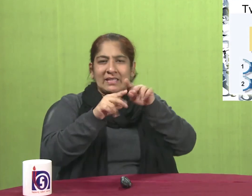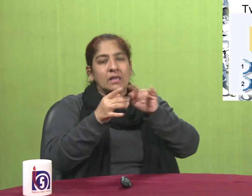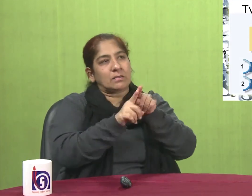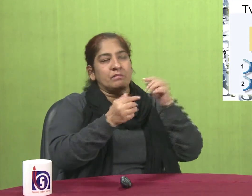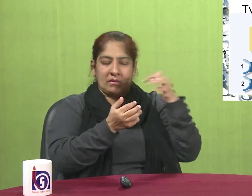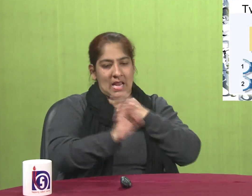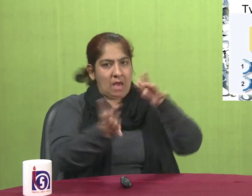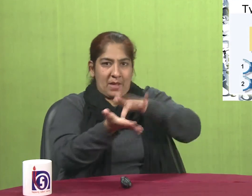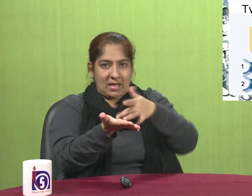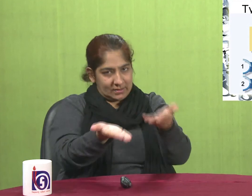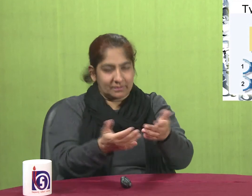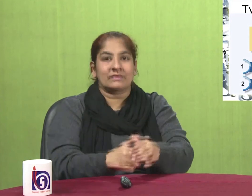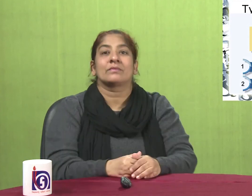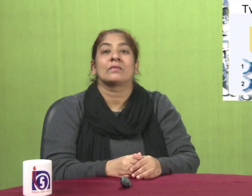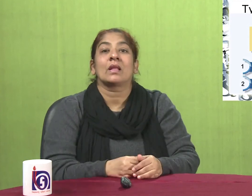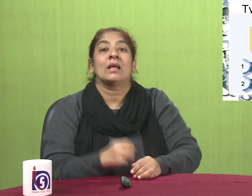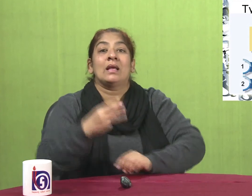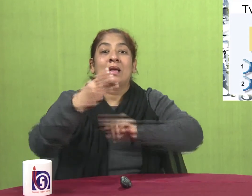third is public warehouses,